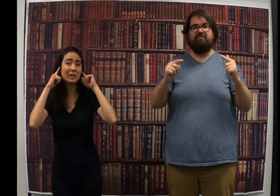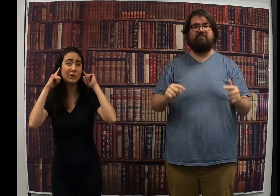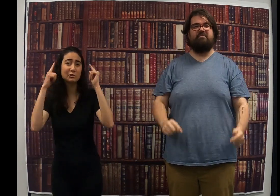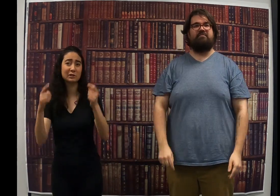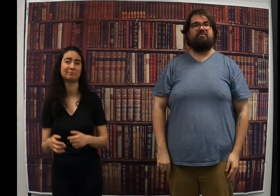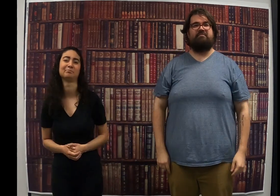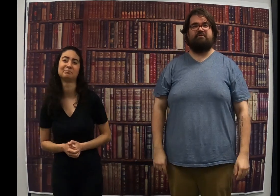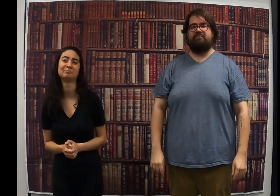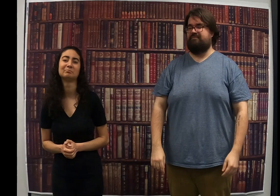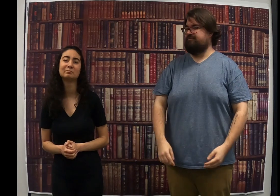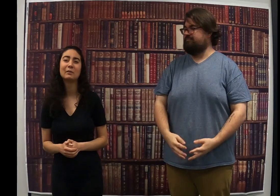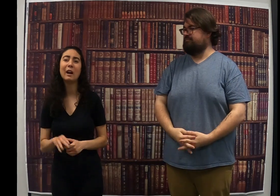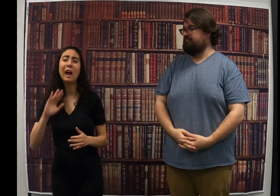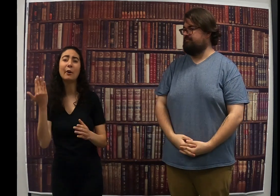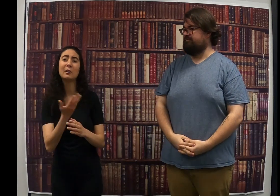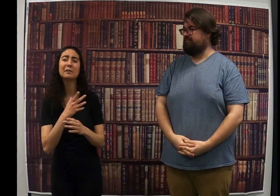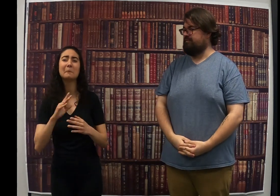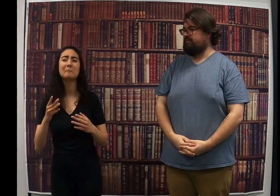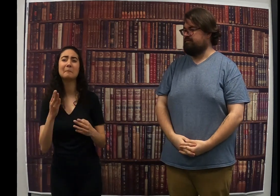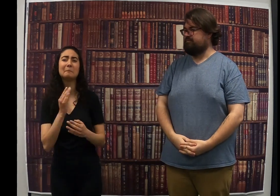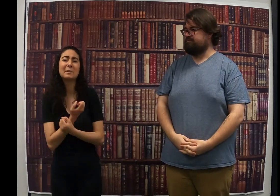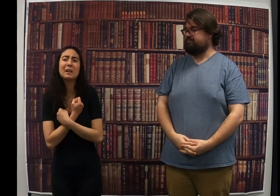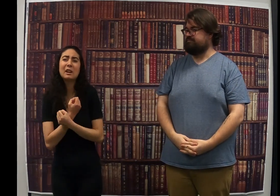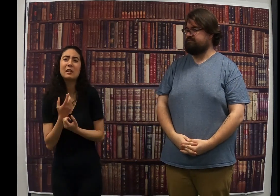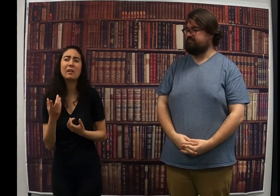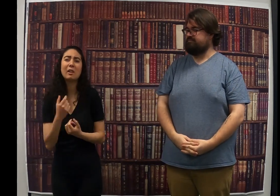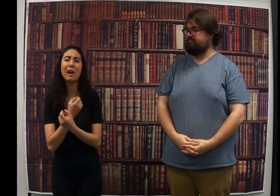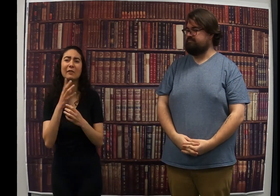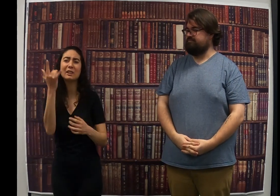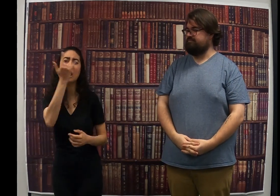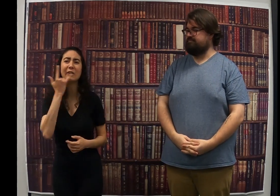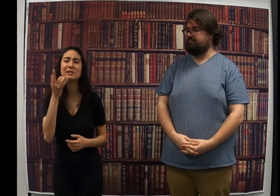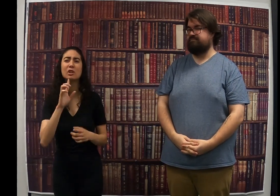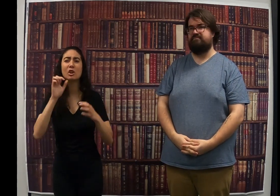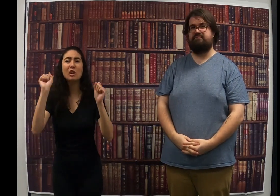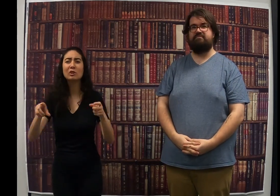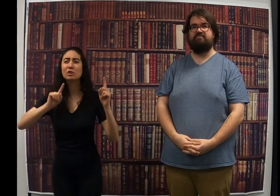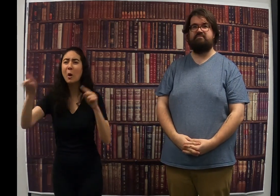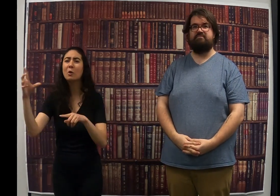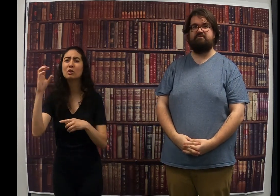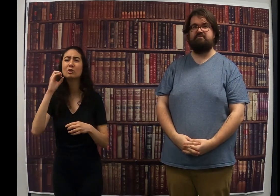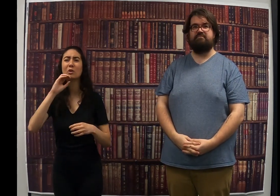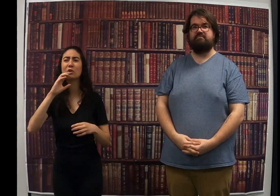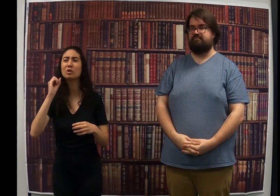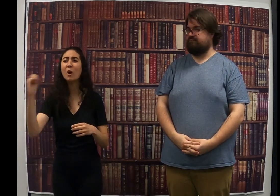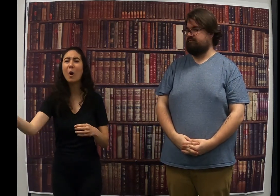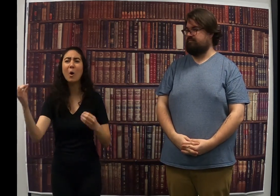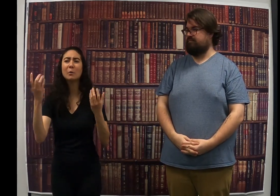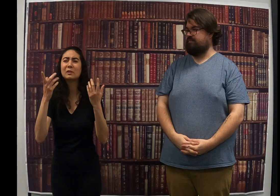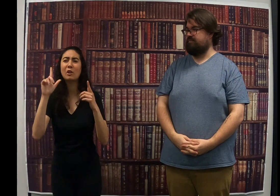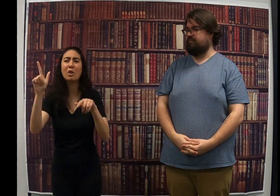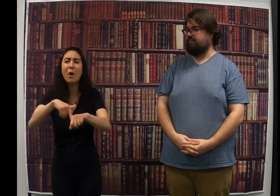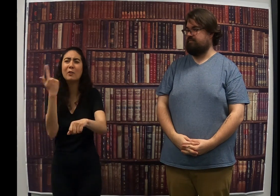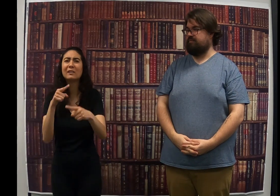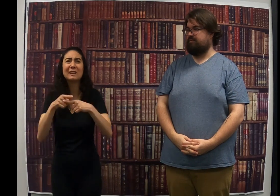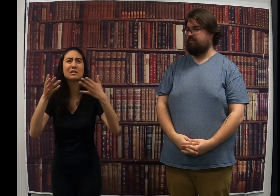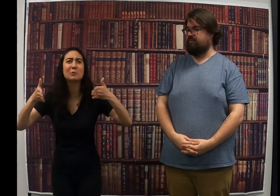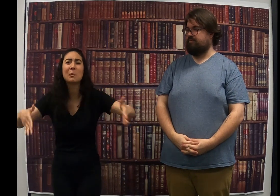ears. Our beloved Narcissus could go on no longer this way.